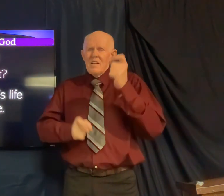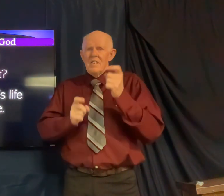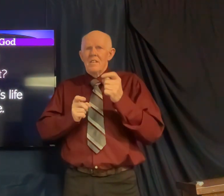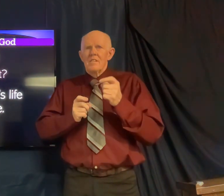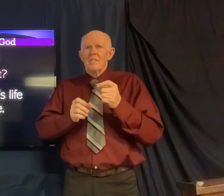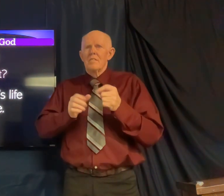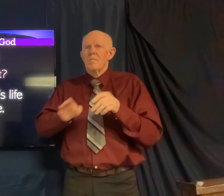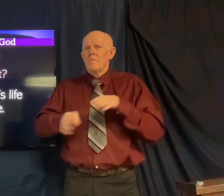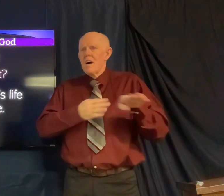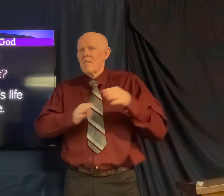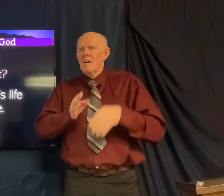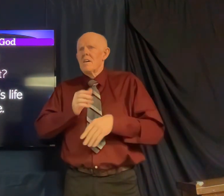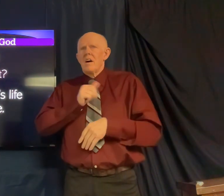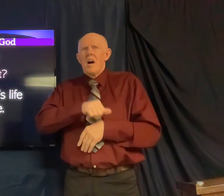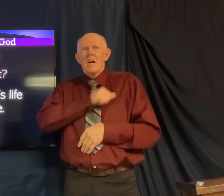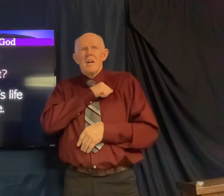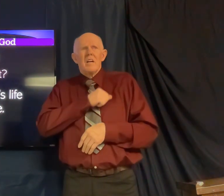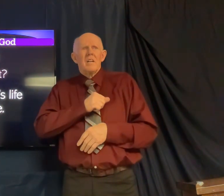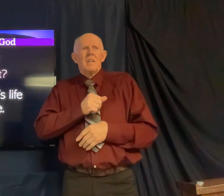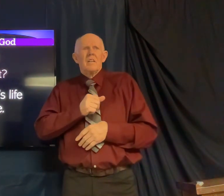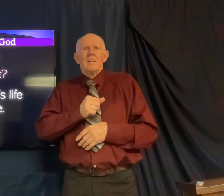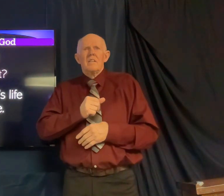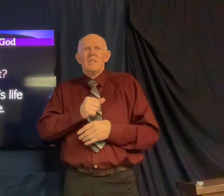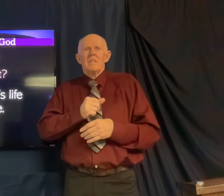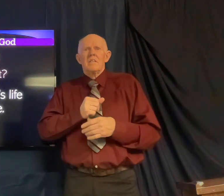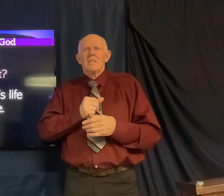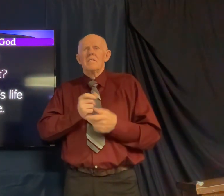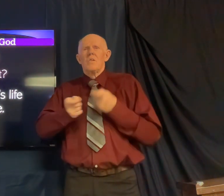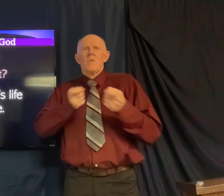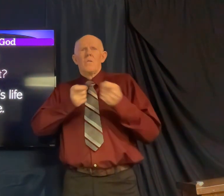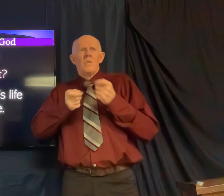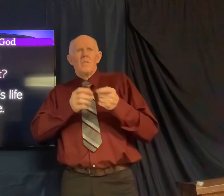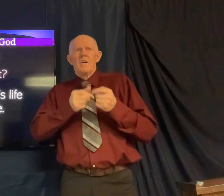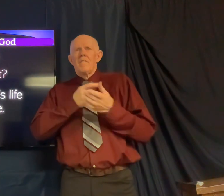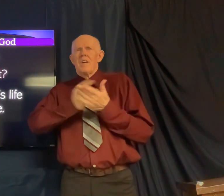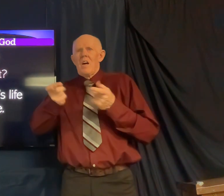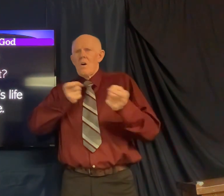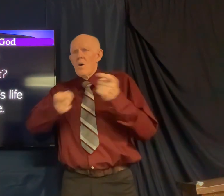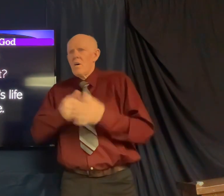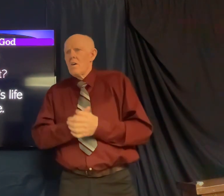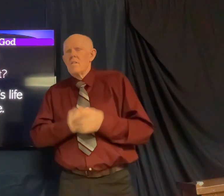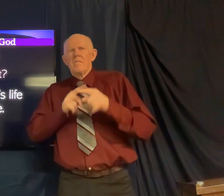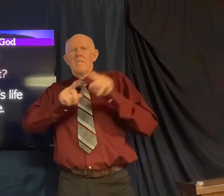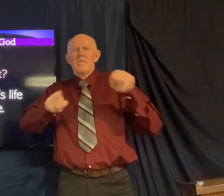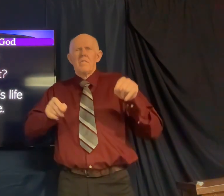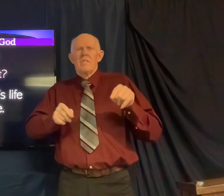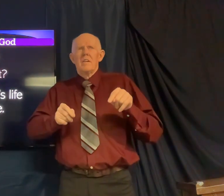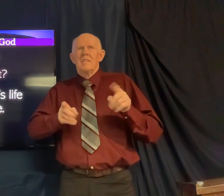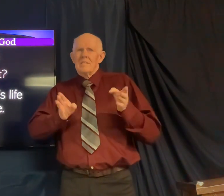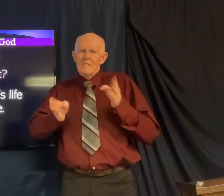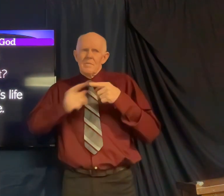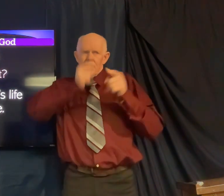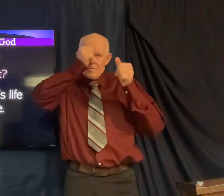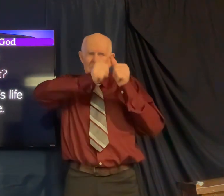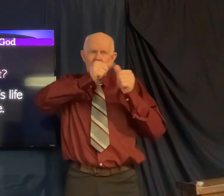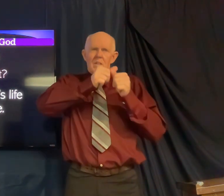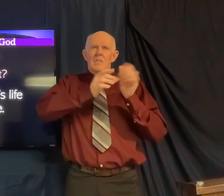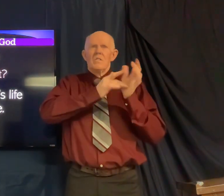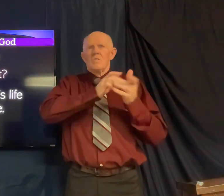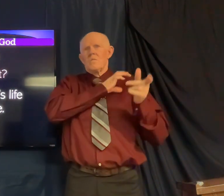Sometimes we fail and we forget our behavior and our attitude. that we